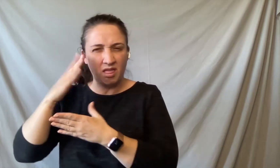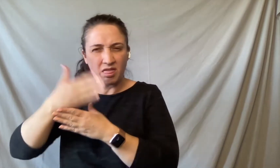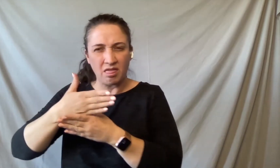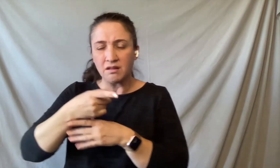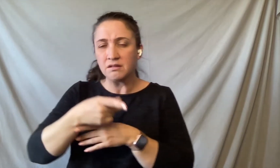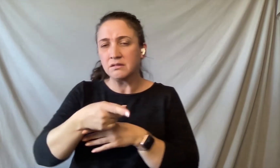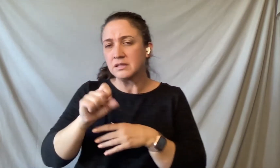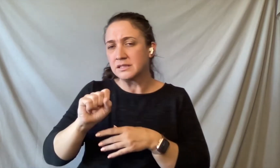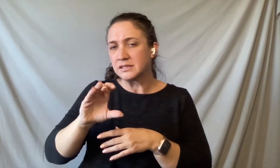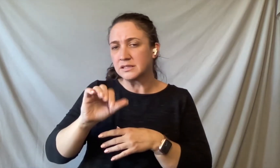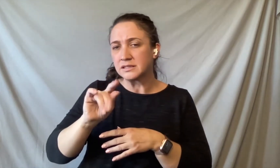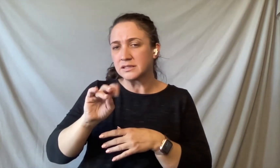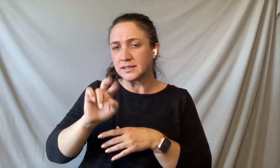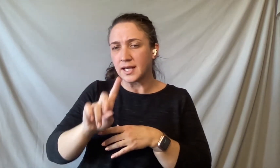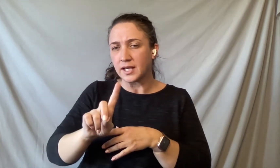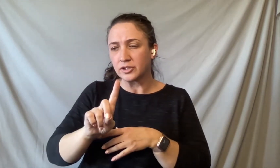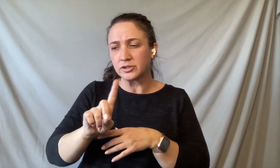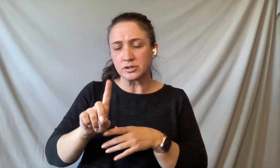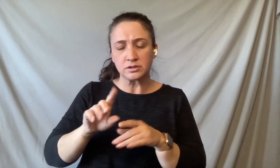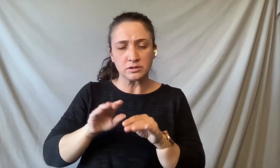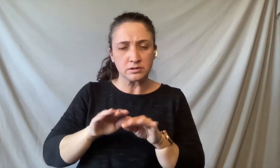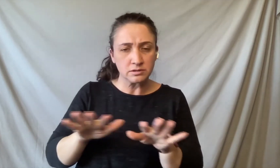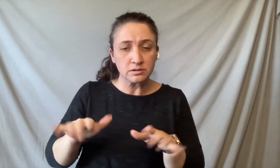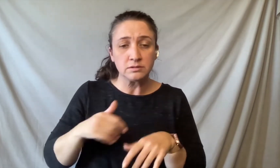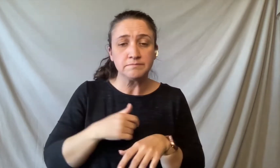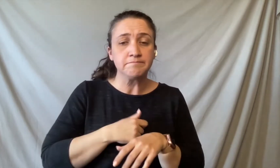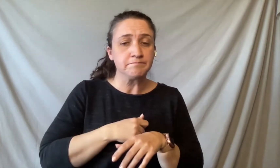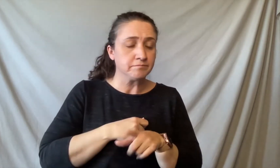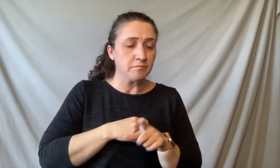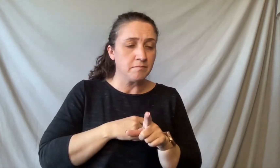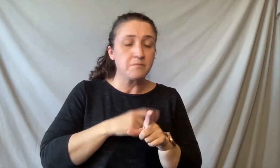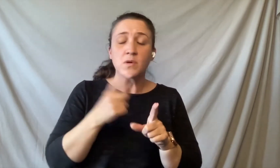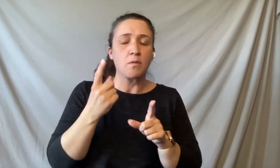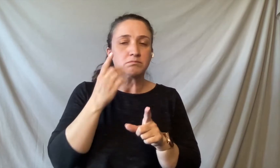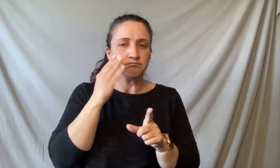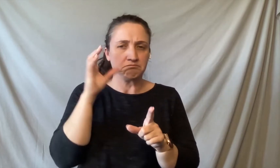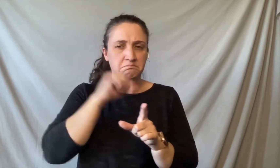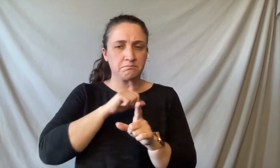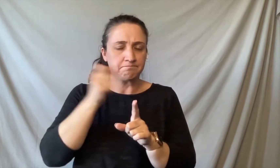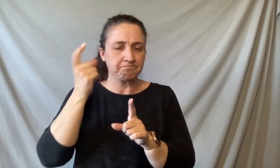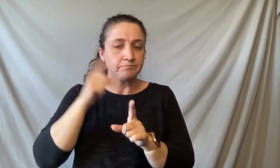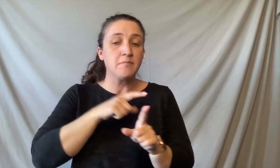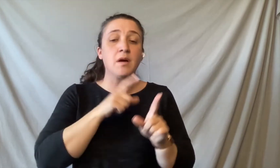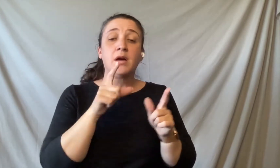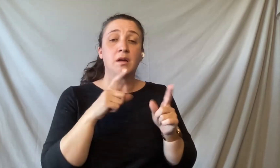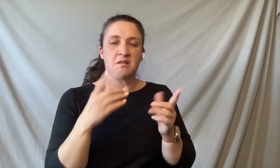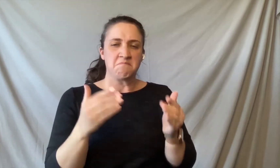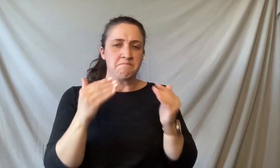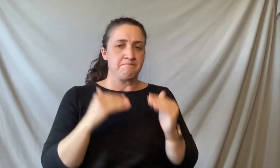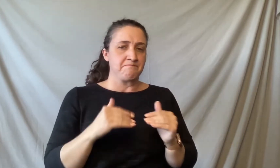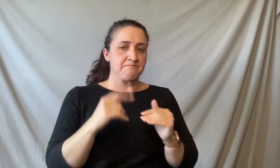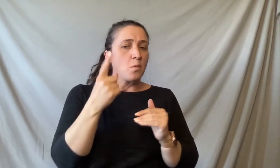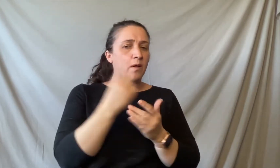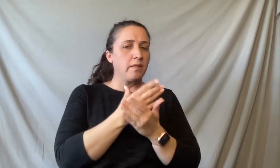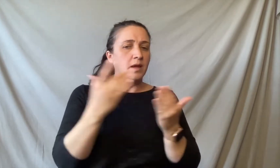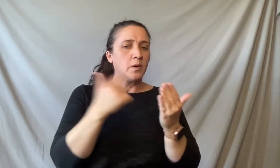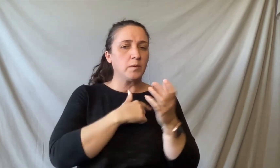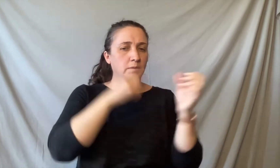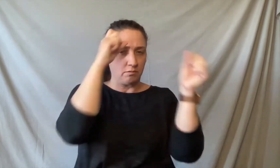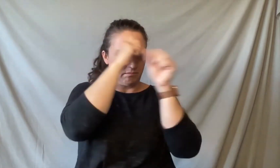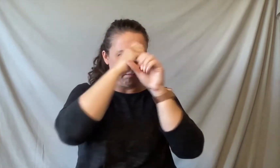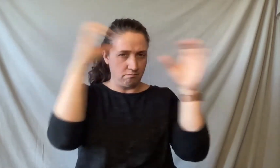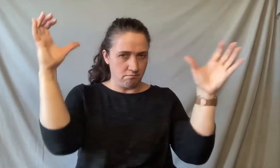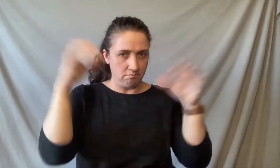And so one thing I wanted to just say to everyone is what we were envisioning is, let's say that becomes one of the 3